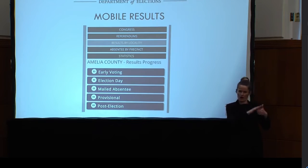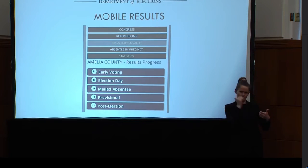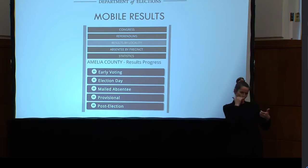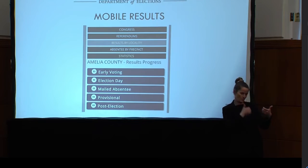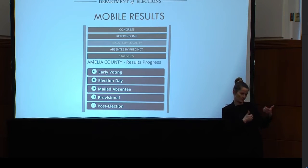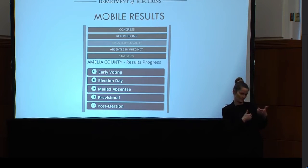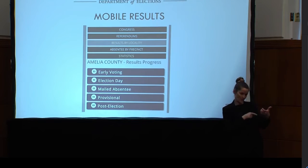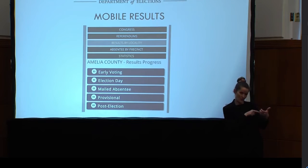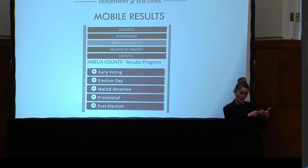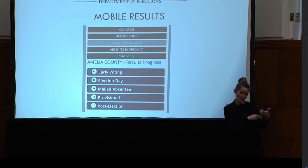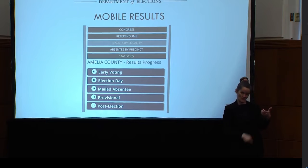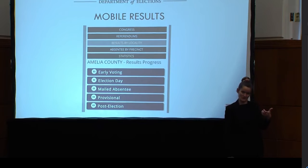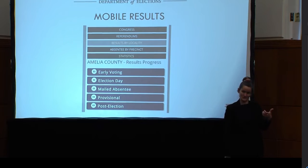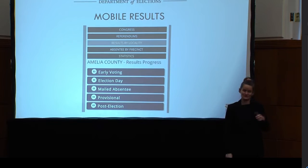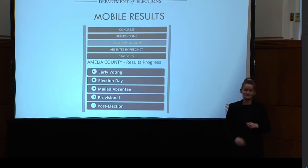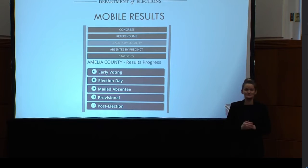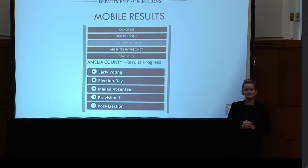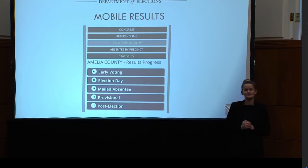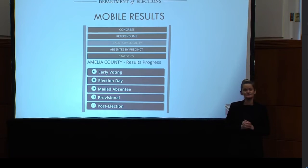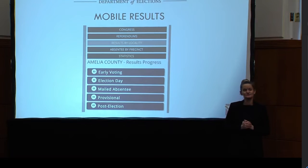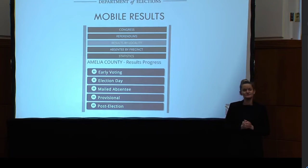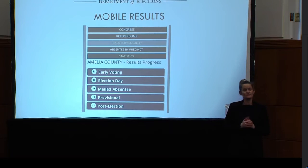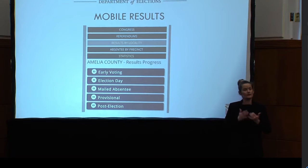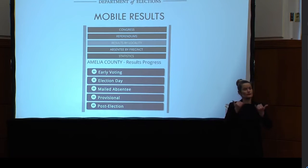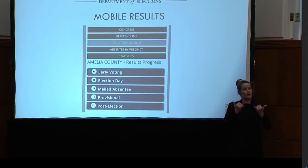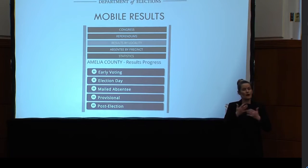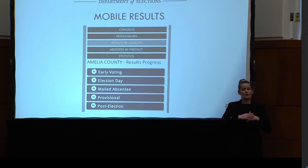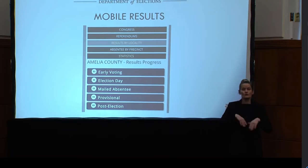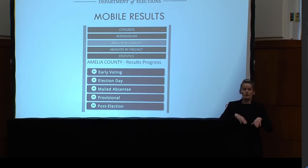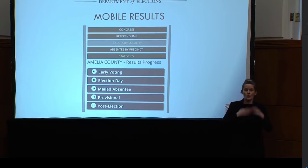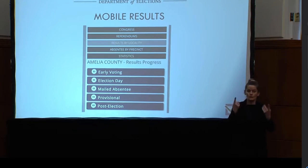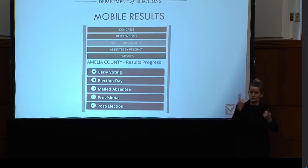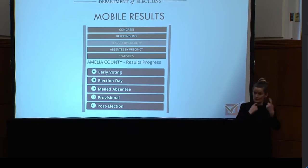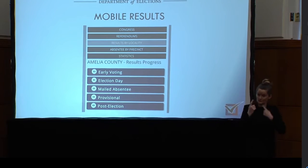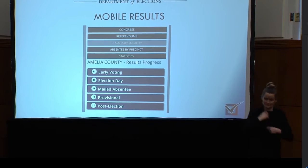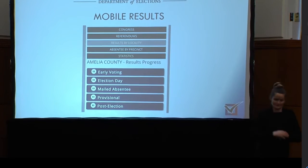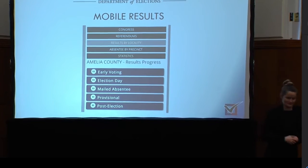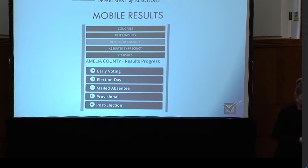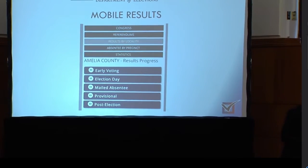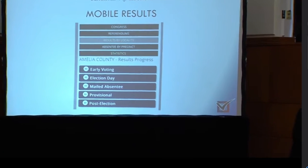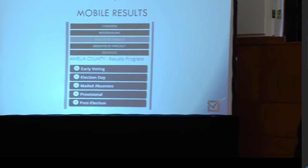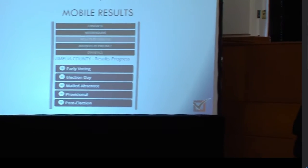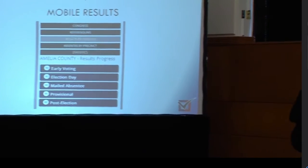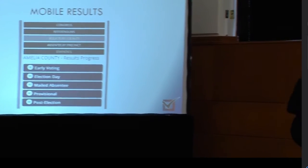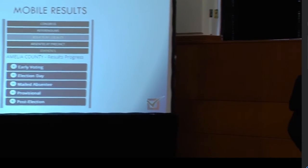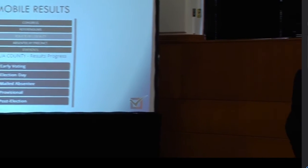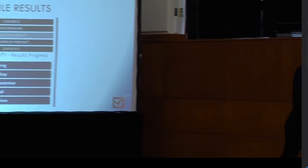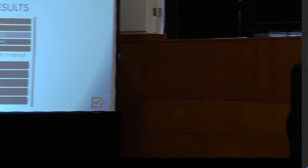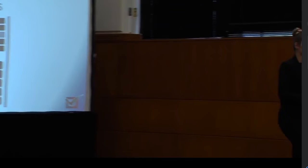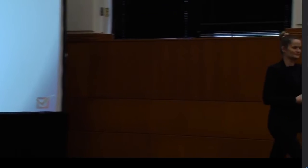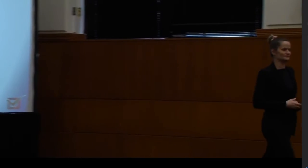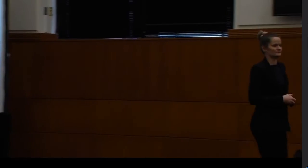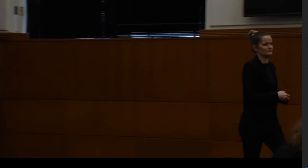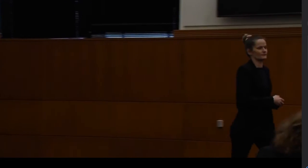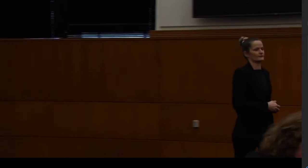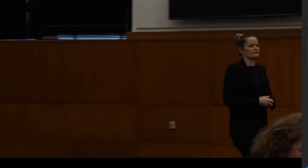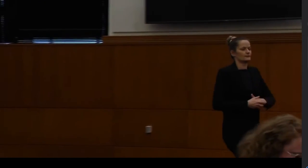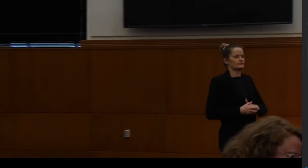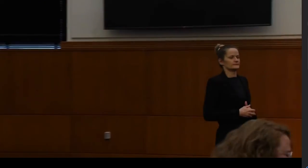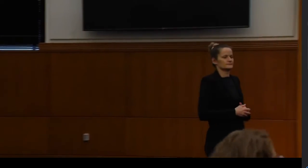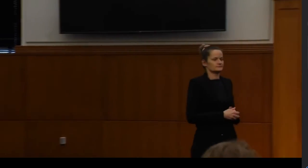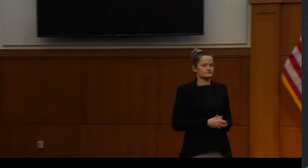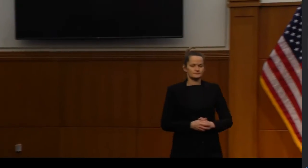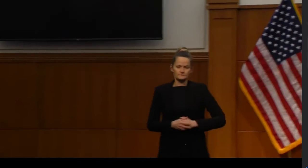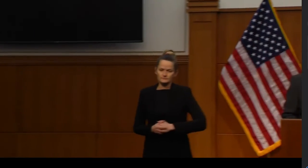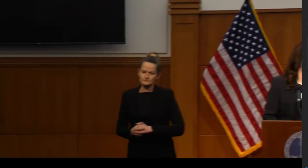With that, I am happy to go ahead and answer any questions that folks might have. Yes, ma'am. So when you look at this, are